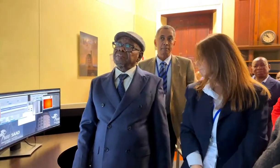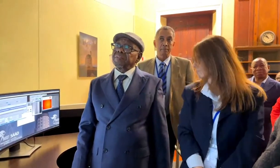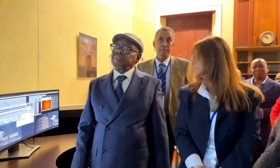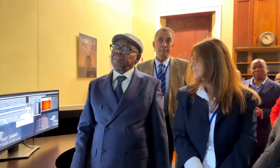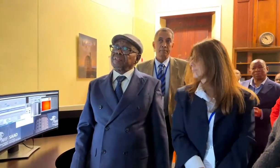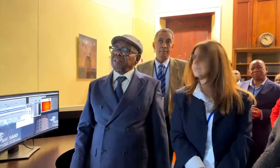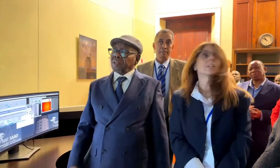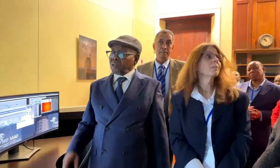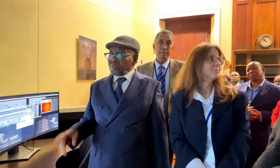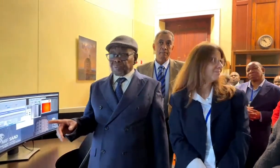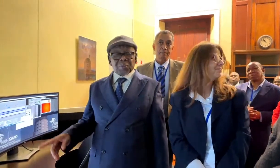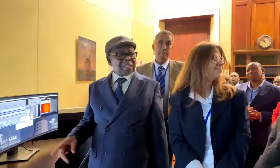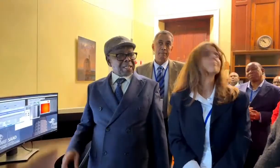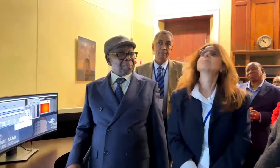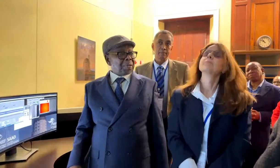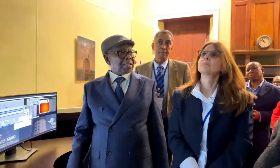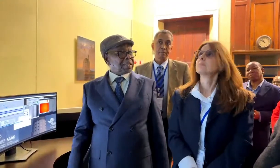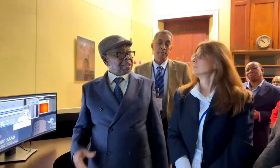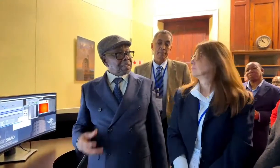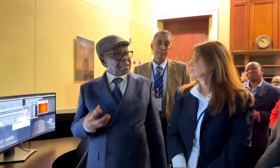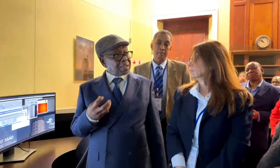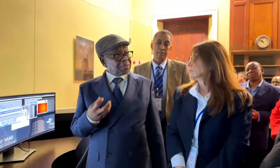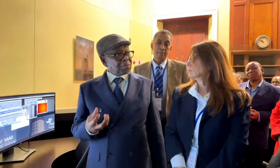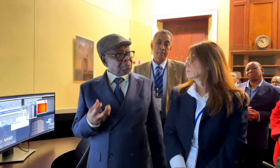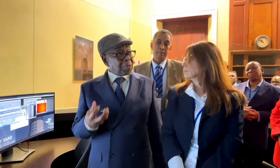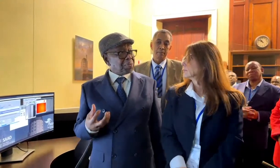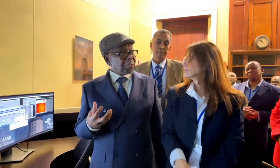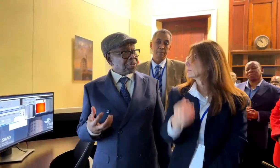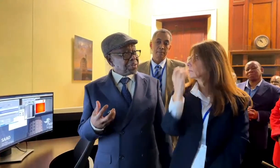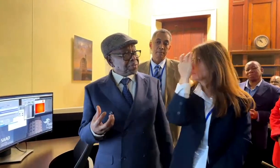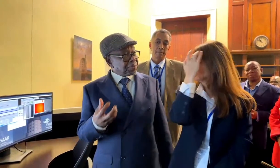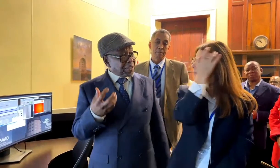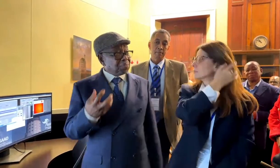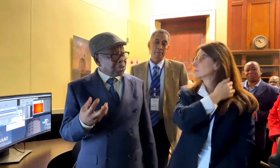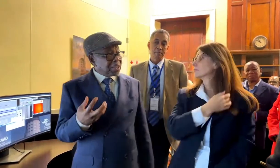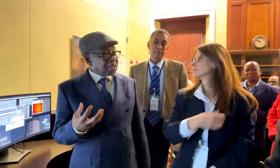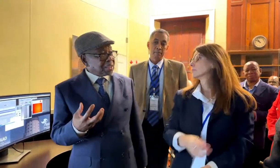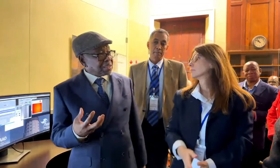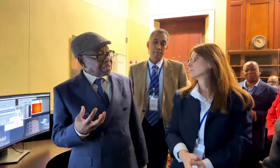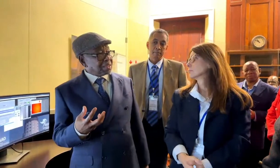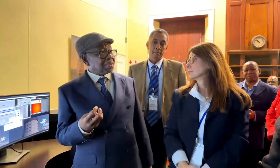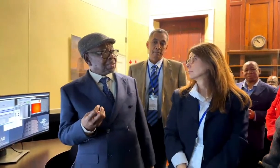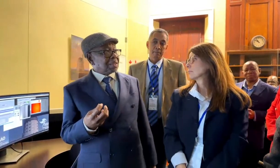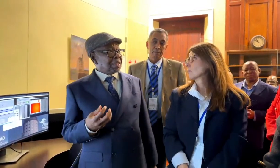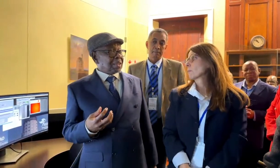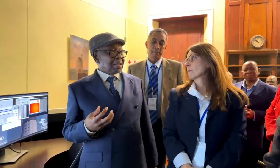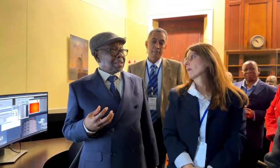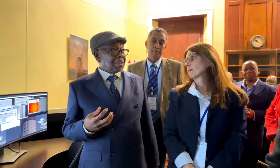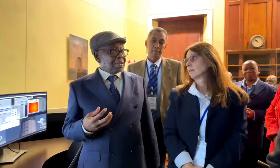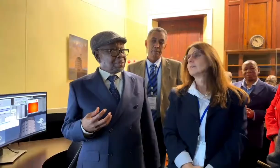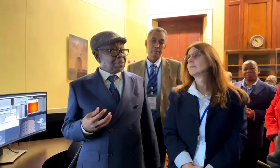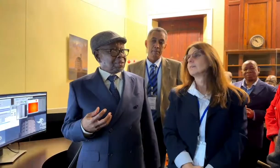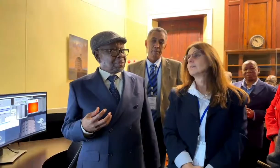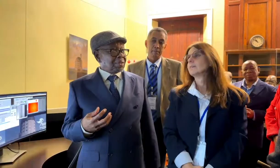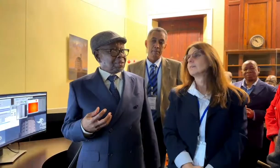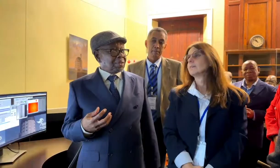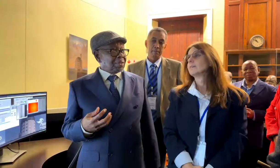with it. So computer capacity for purposes of capturing.